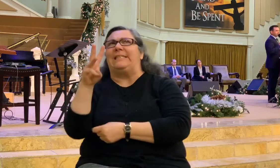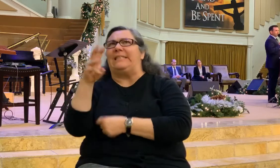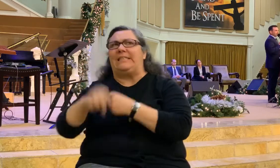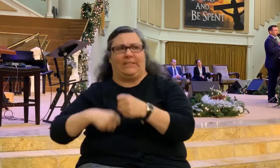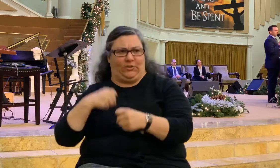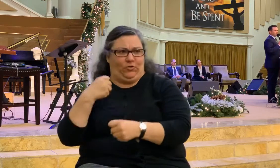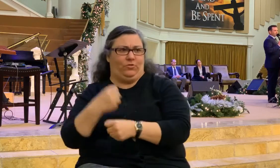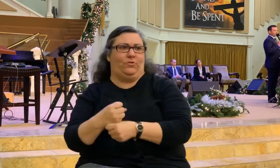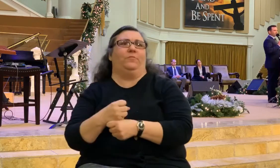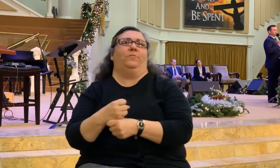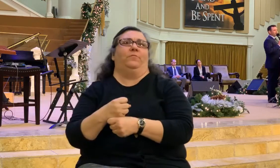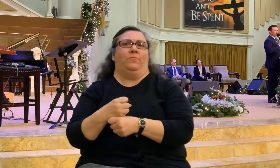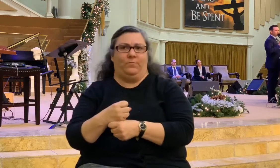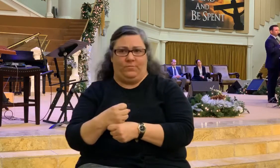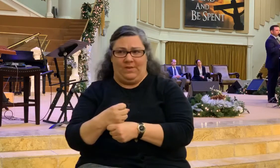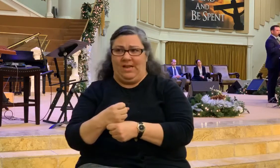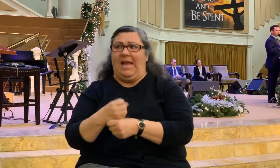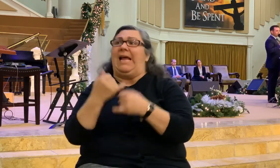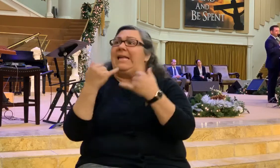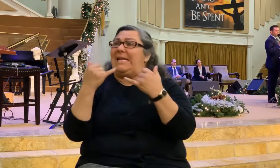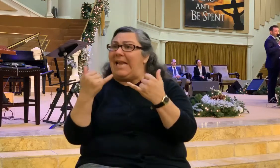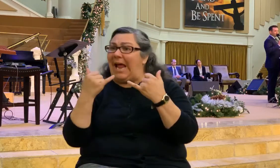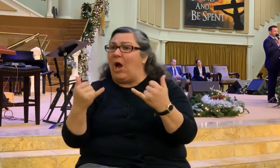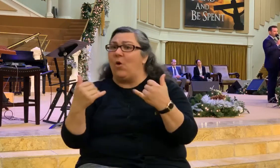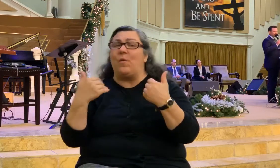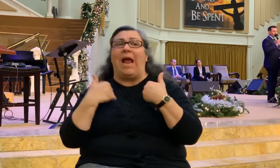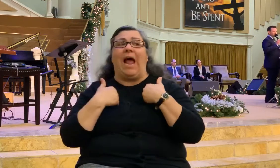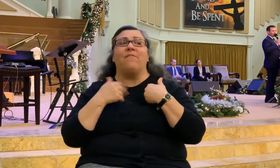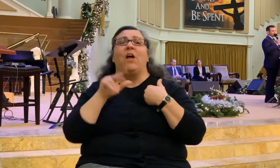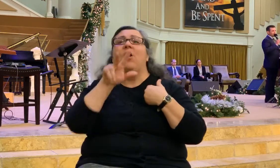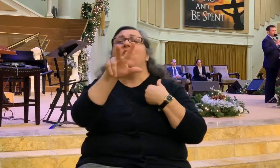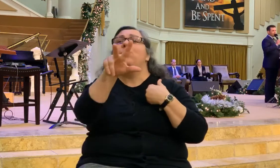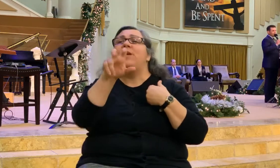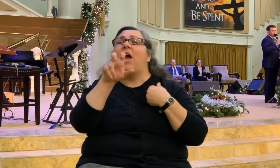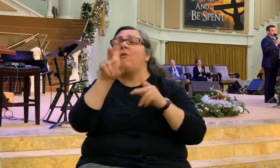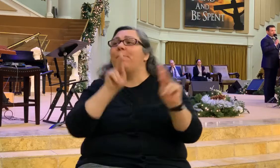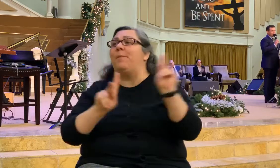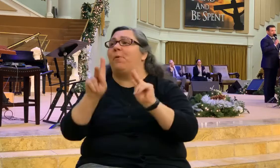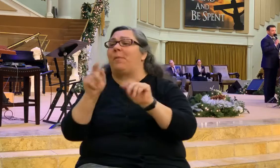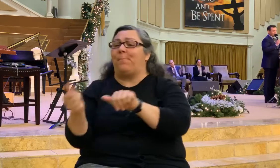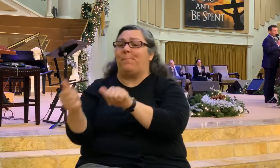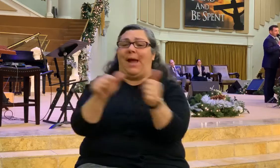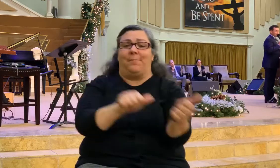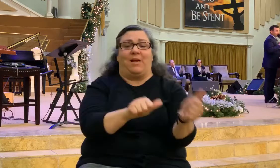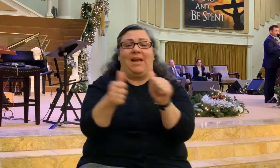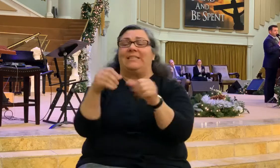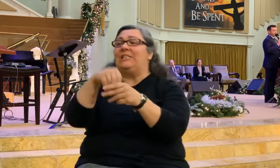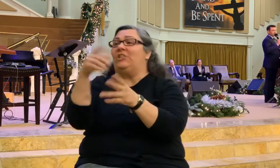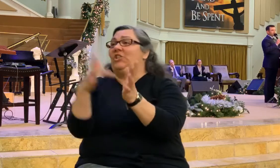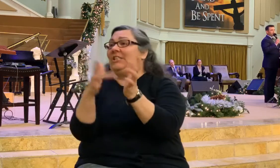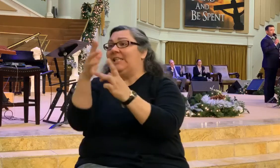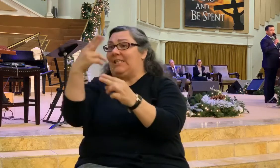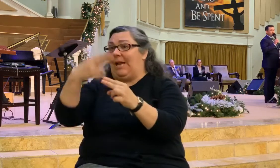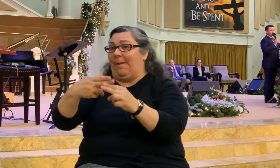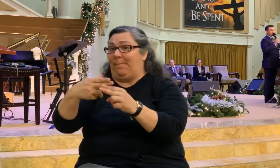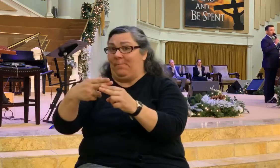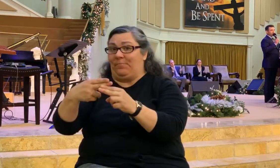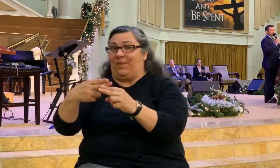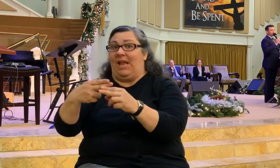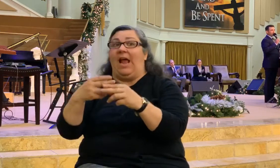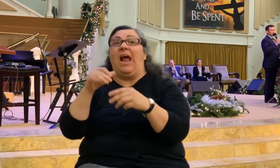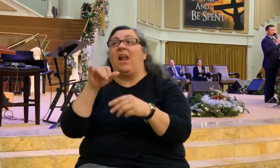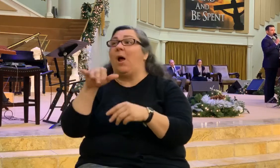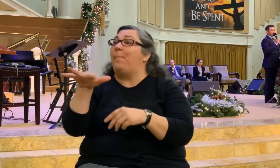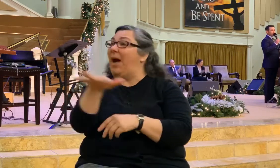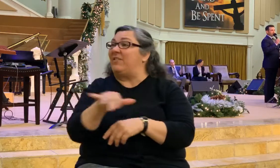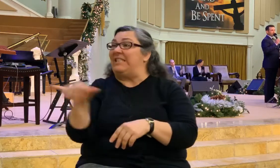less. And we've seen 300 people baptized in Jesus' name. And that many or more have seen the gift